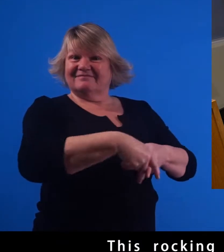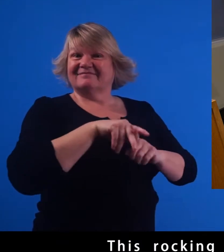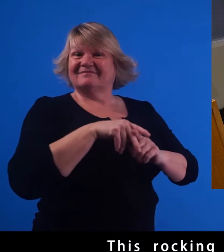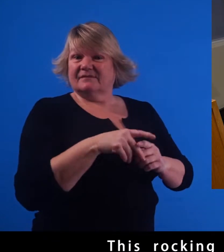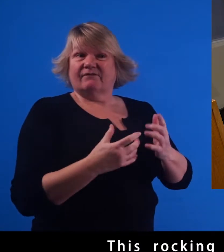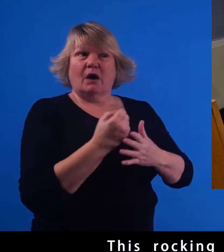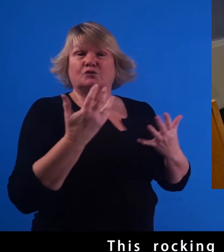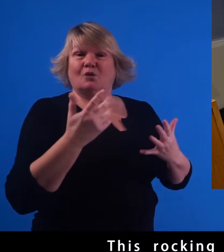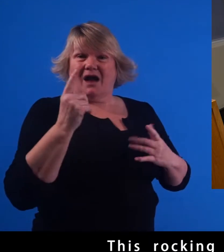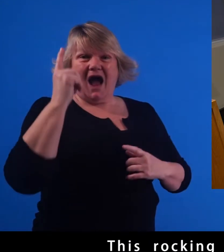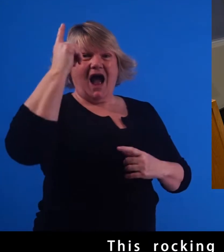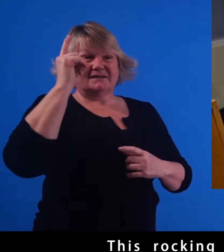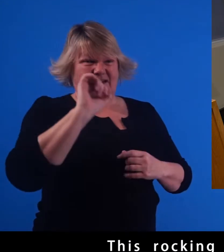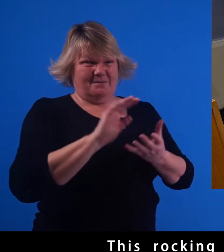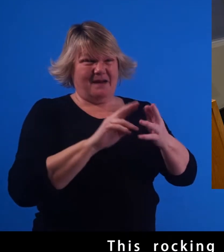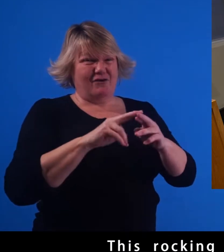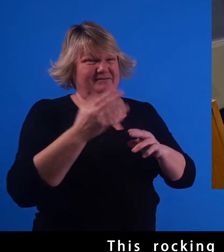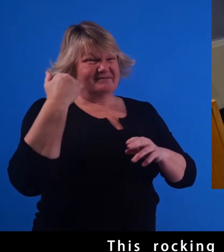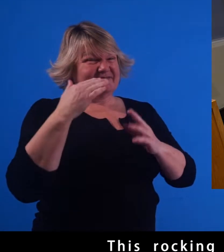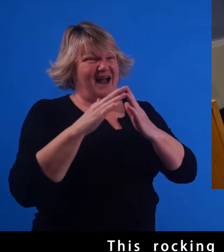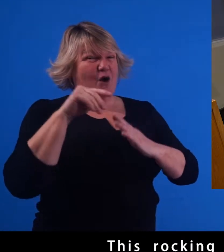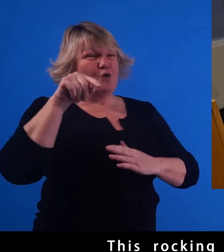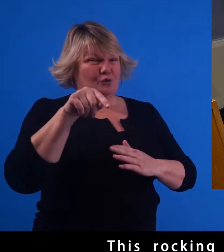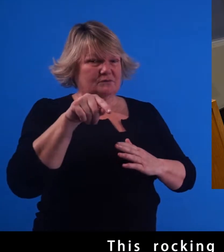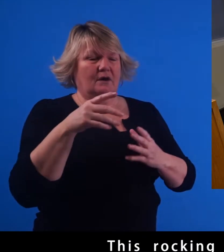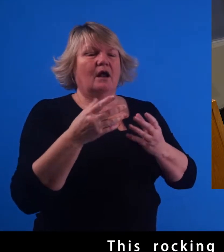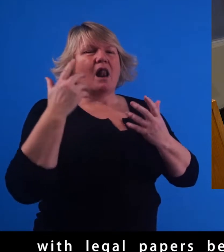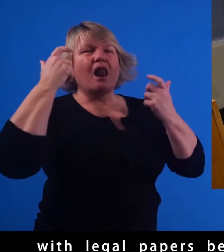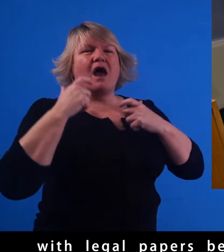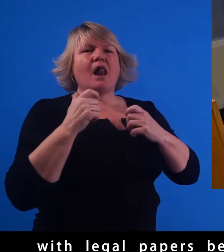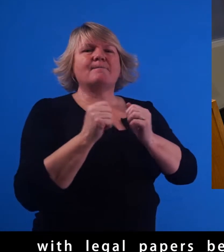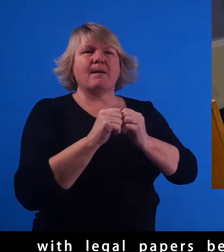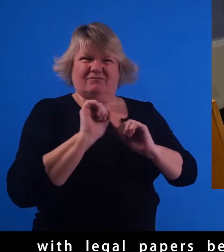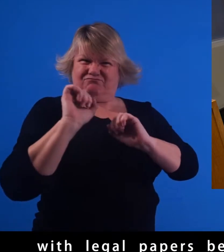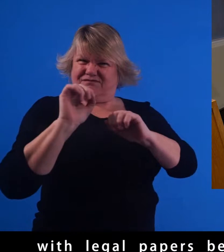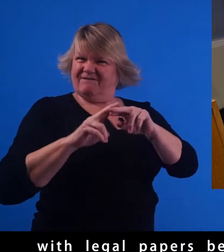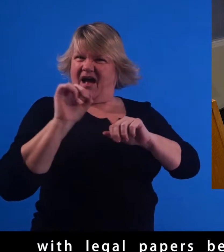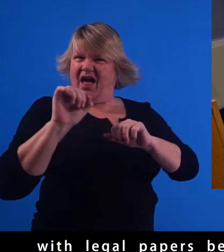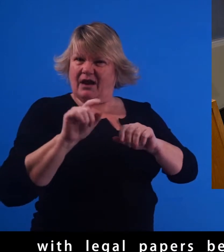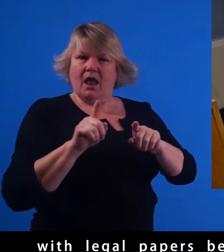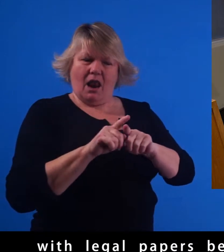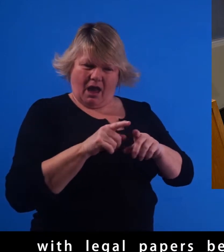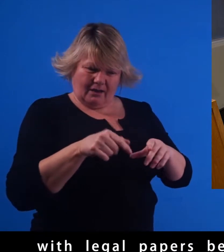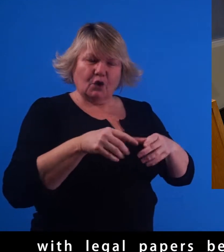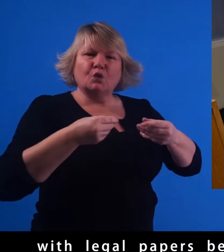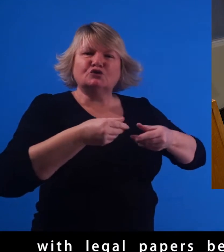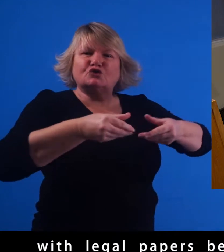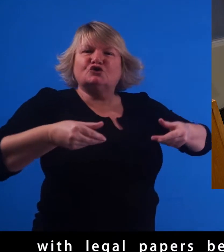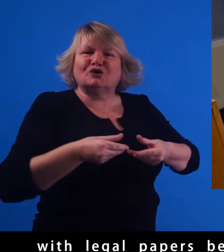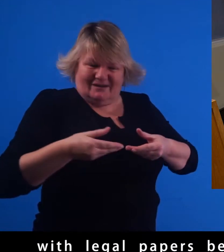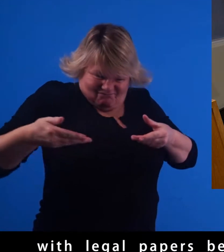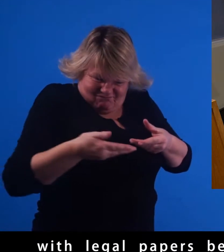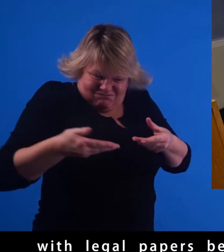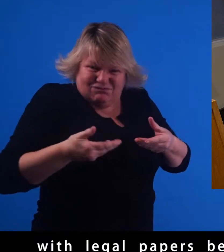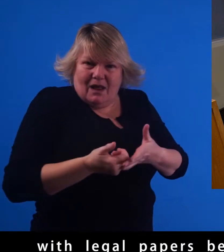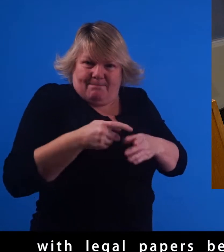This rocking horse was found in the attic of his parents' former house, with legal papers belonging to his father found